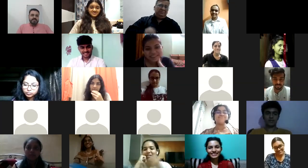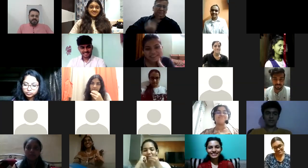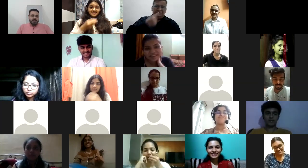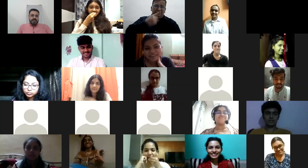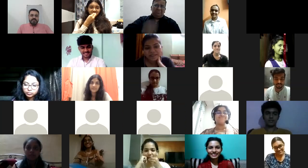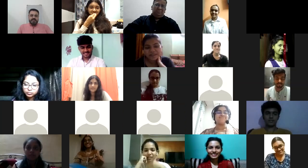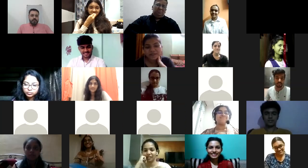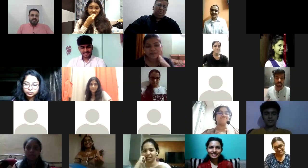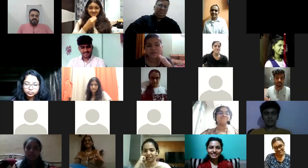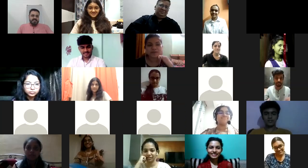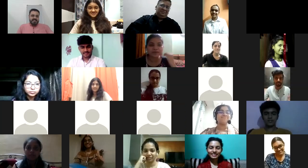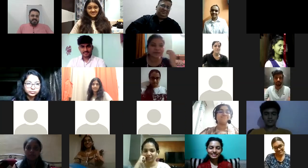So Gopal is touching the stomach.